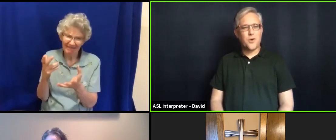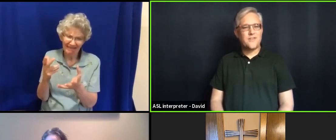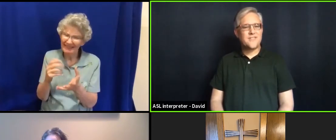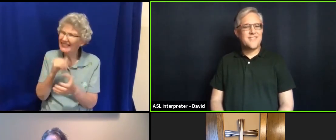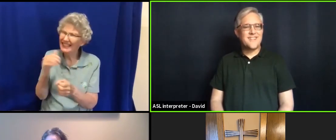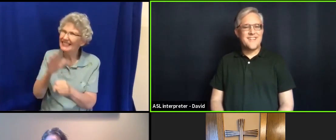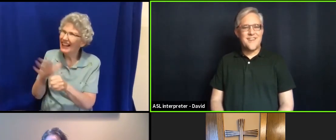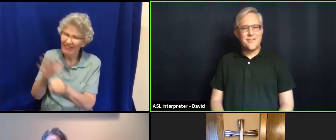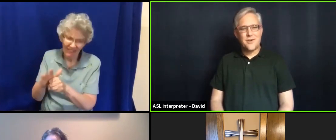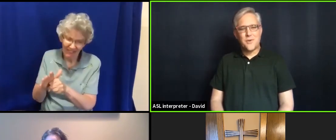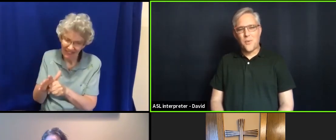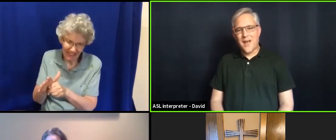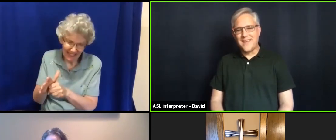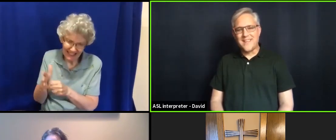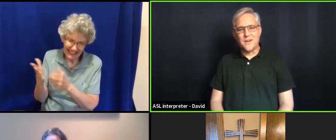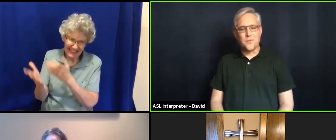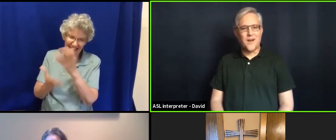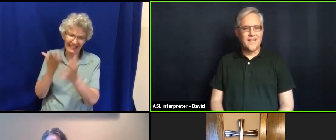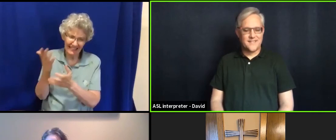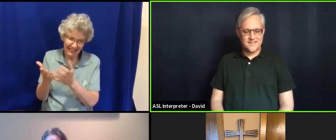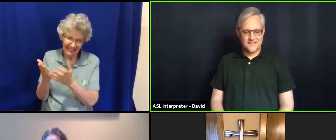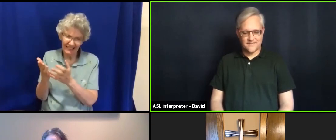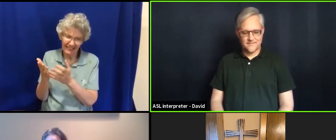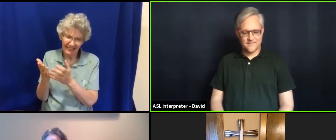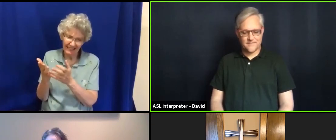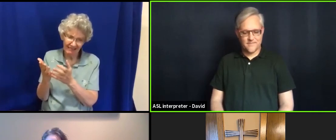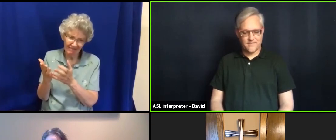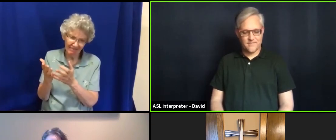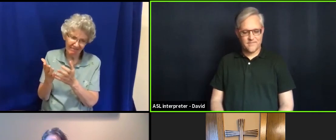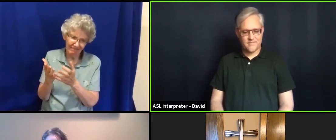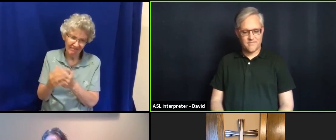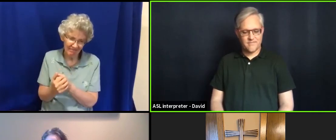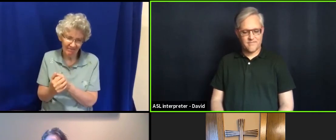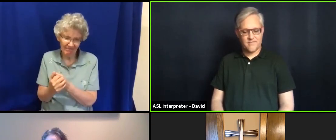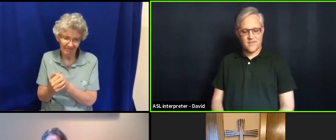these words that never quite get it right.